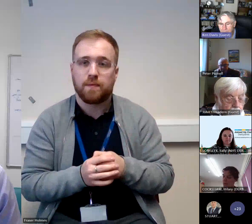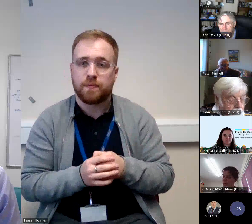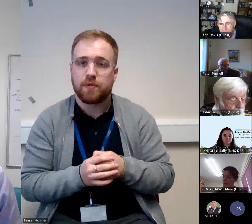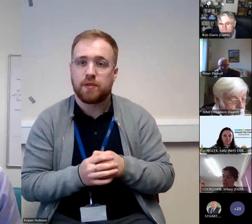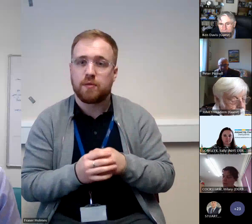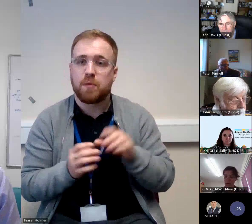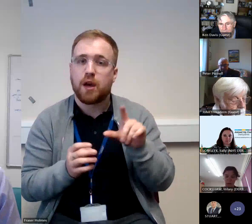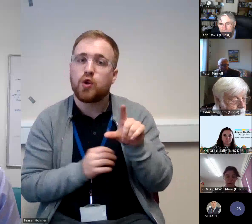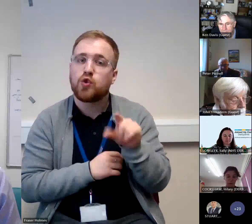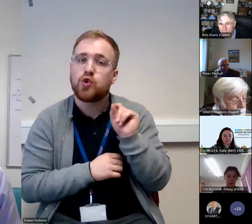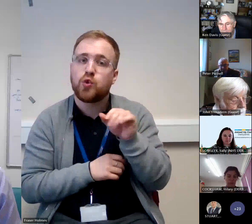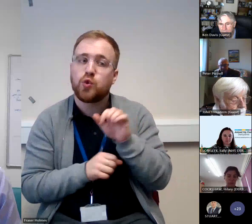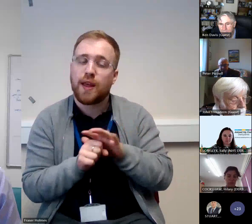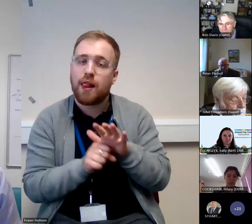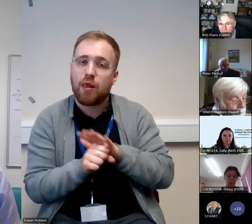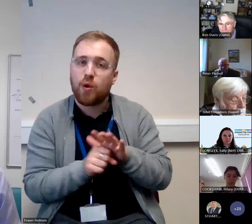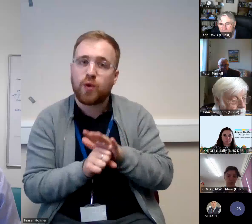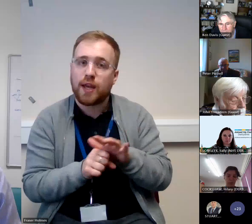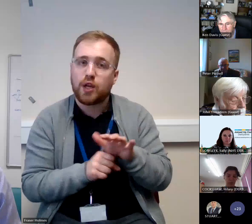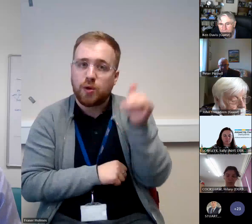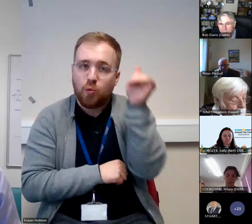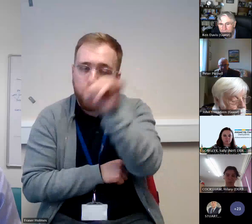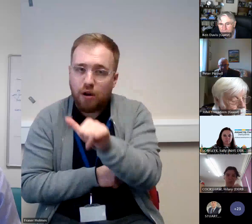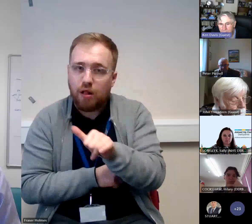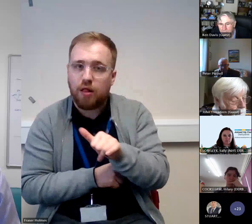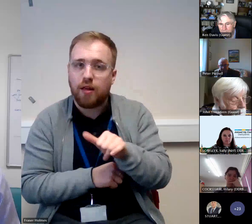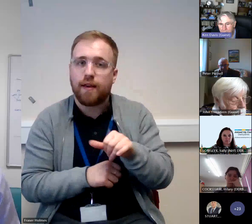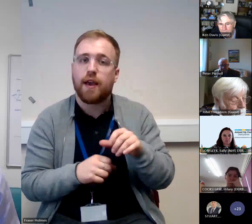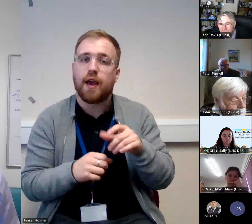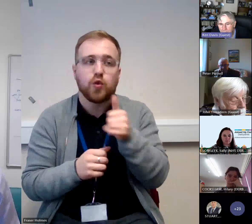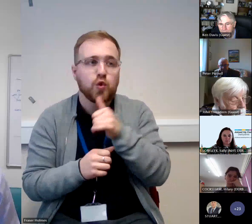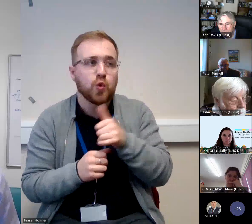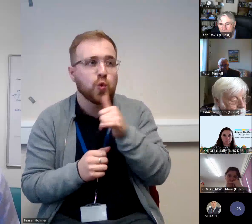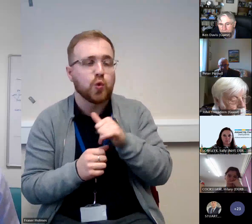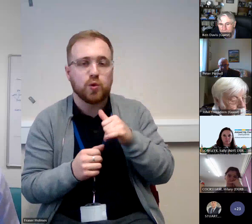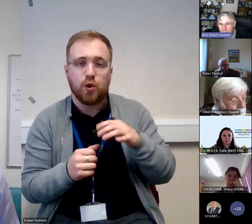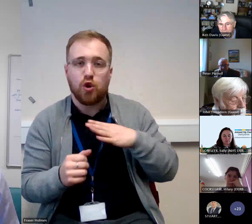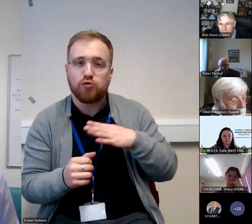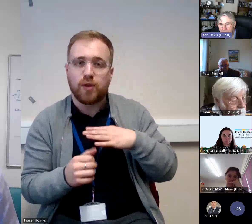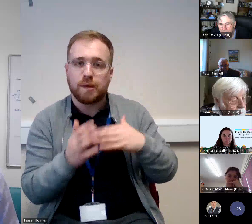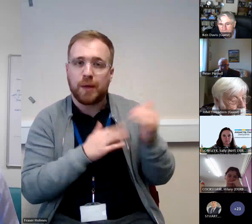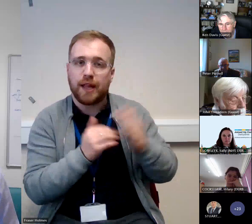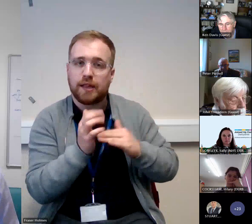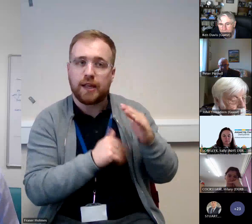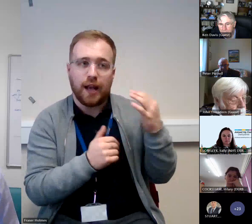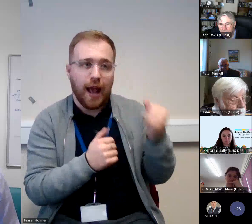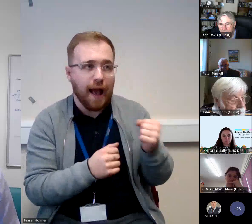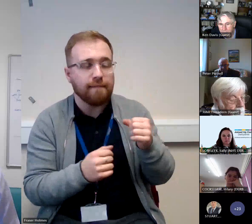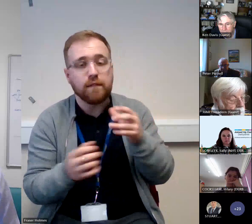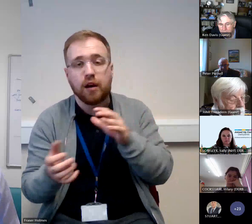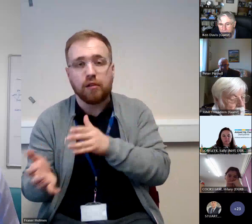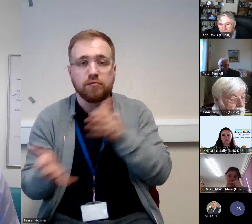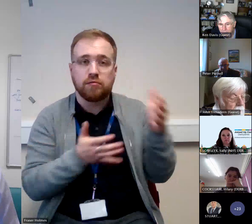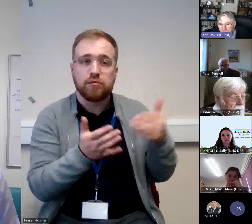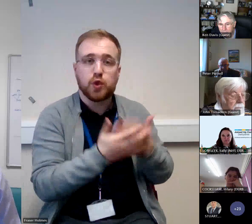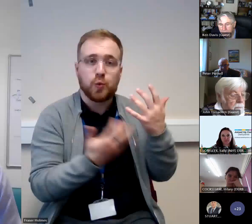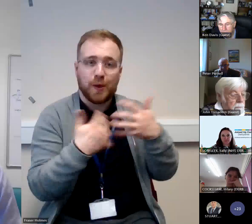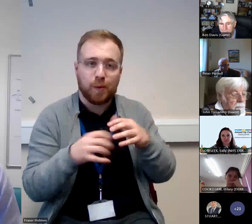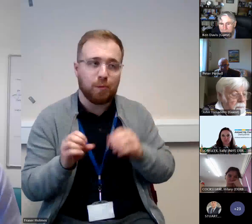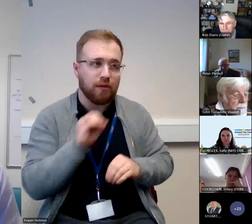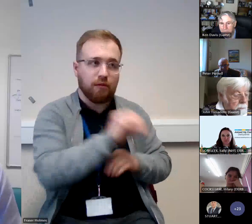choosing the locations of them wisely and using our existing estate wherever possible as well.